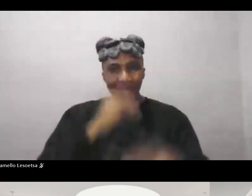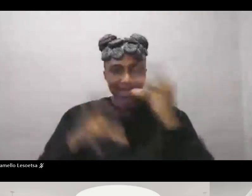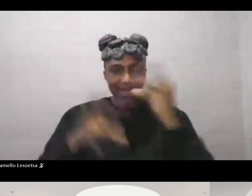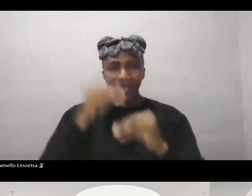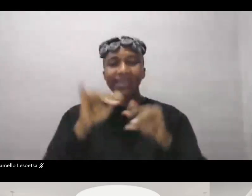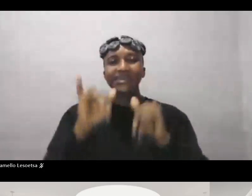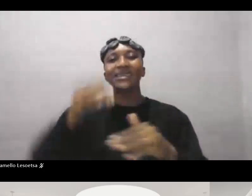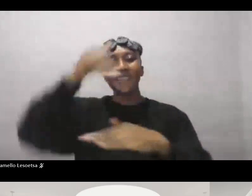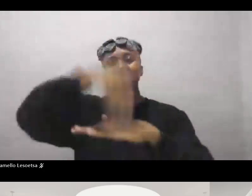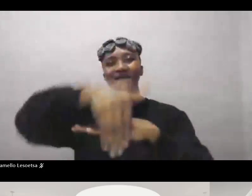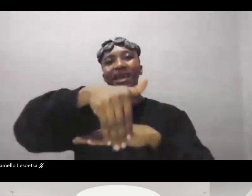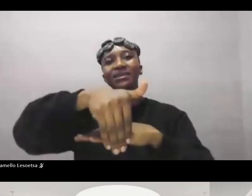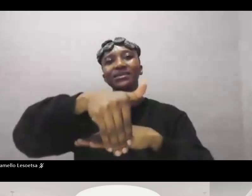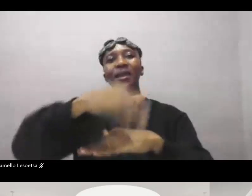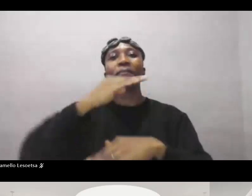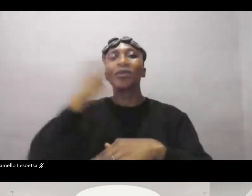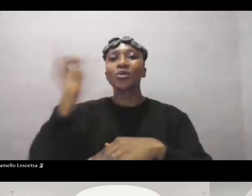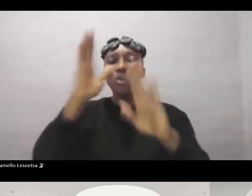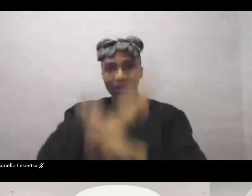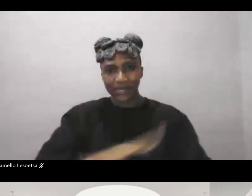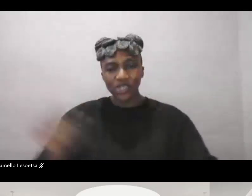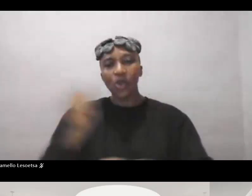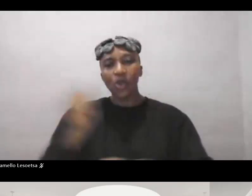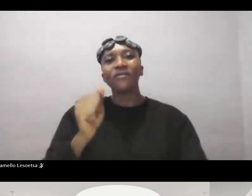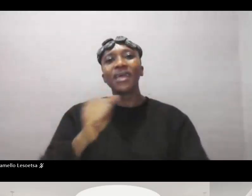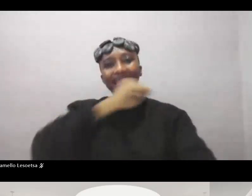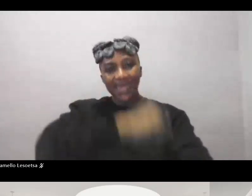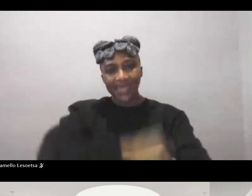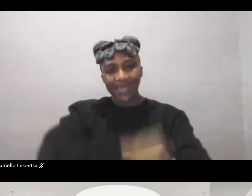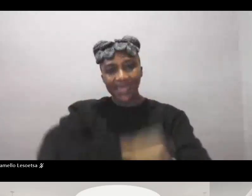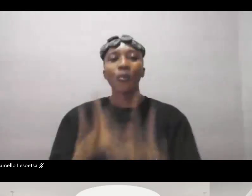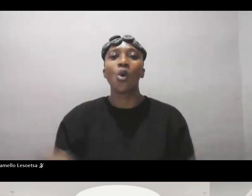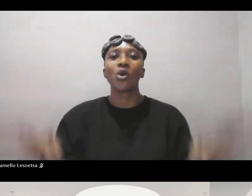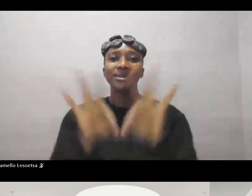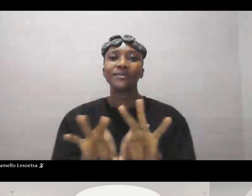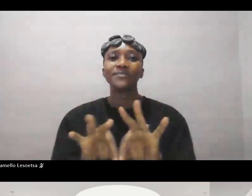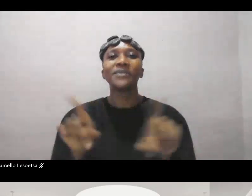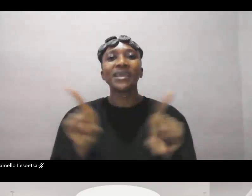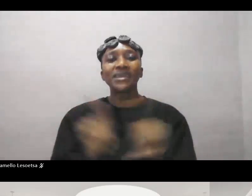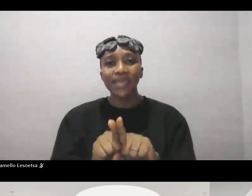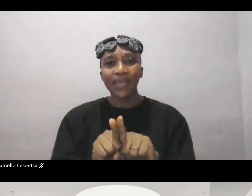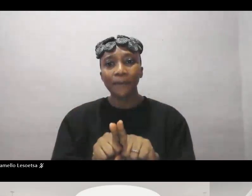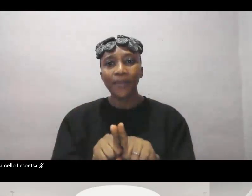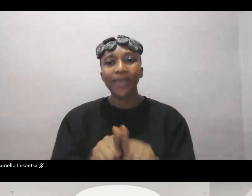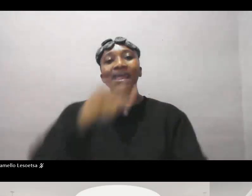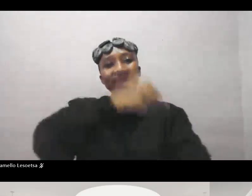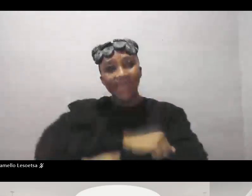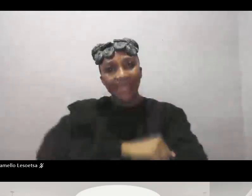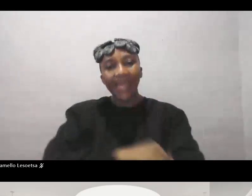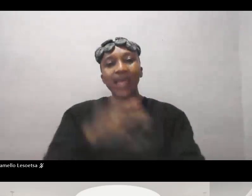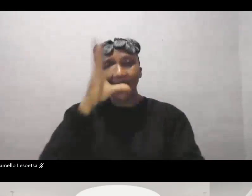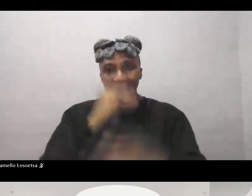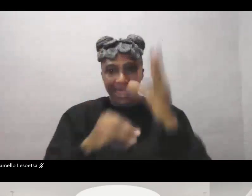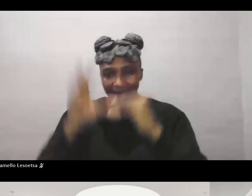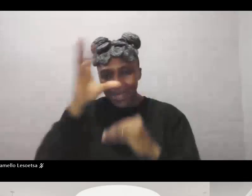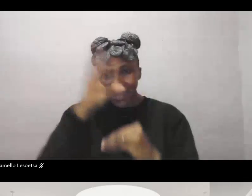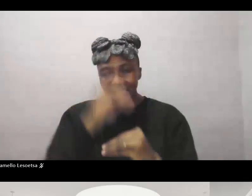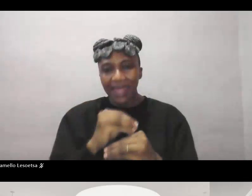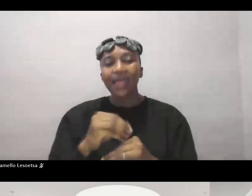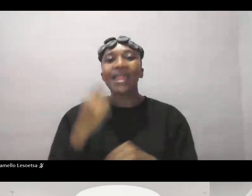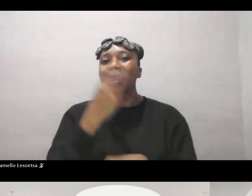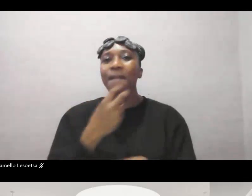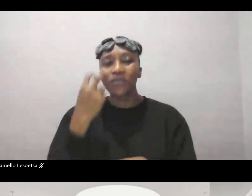of the learner is very important. Learners who learn how to lip read, what do we need to do about that? You start looking at all those areas. So I'm